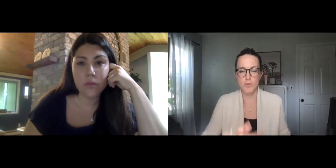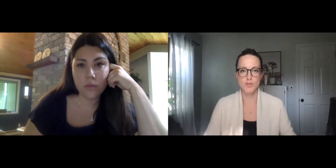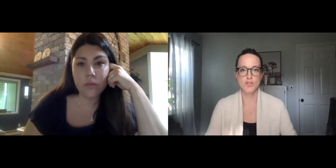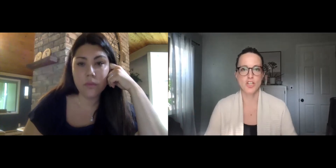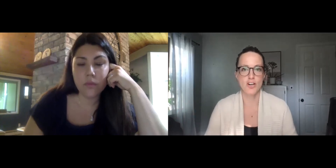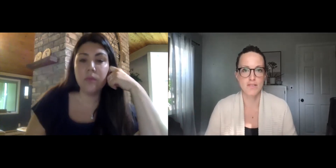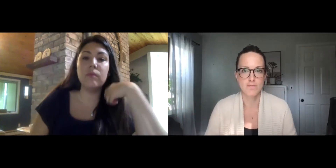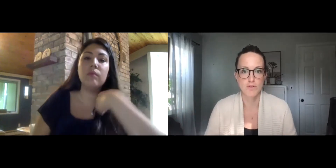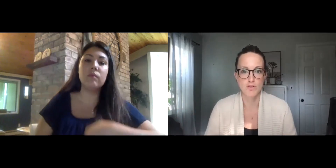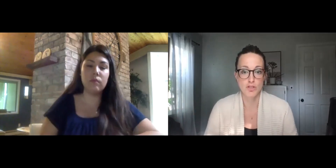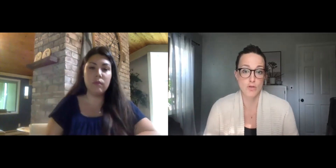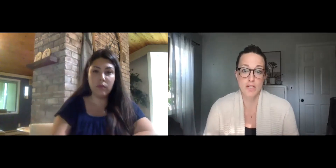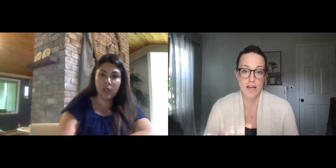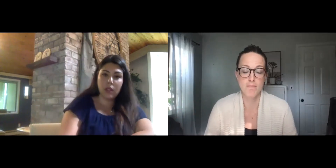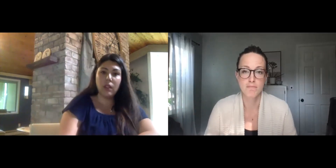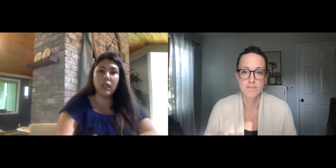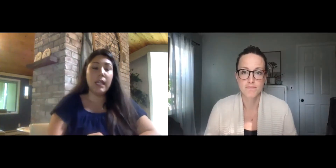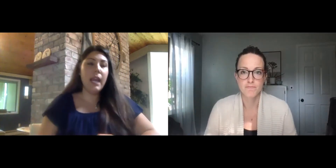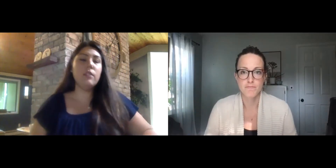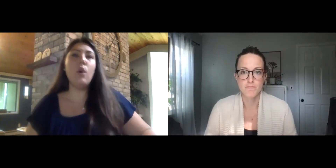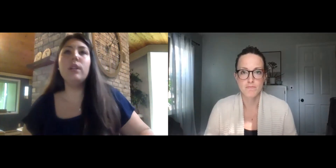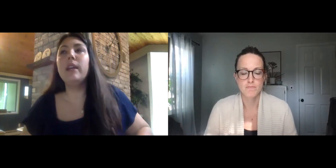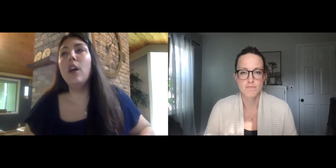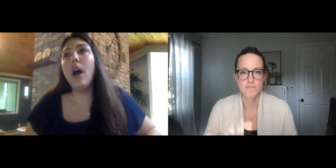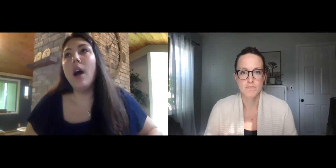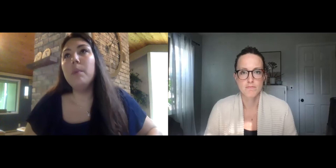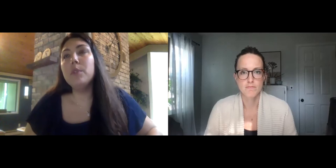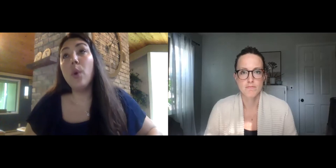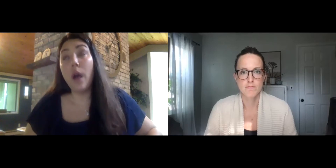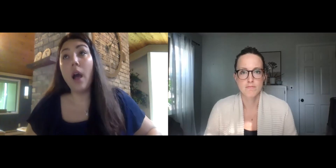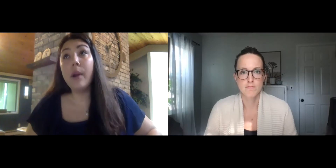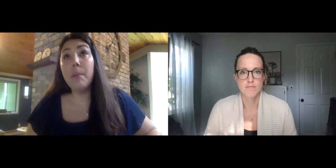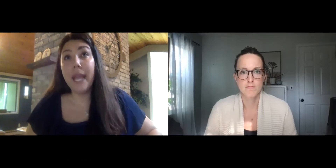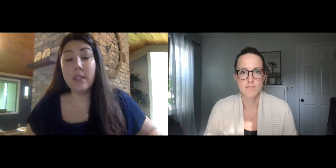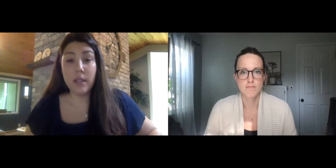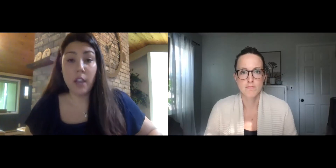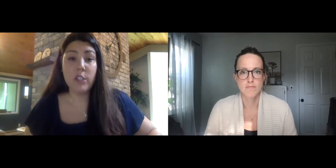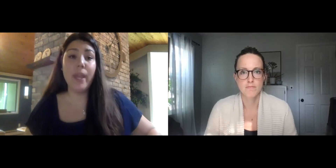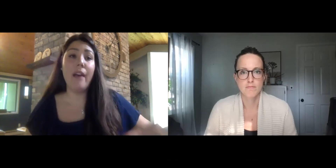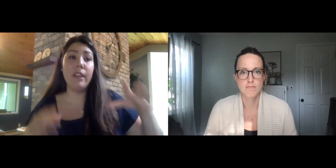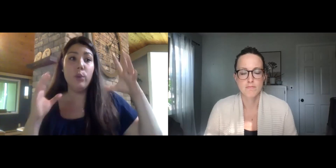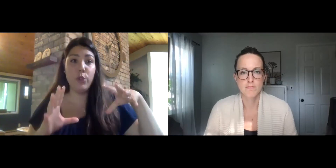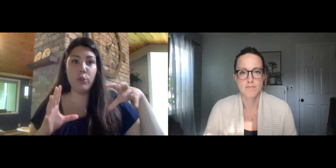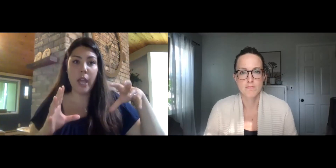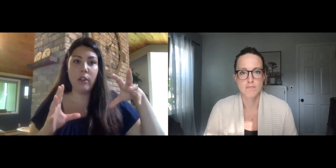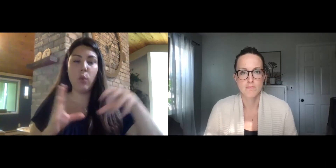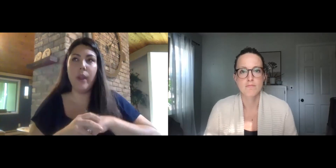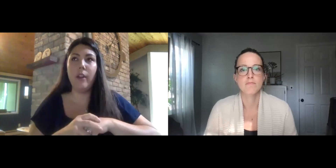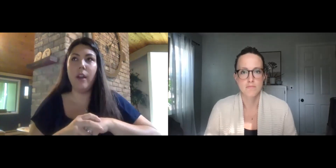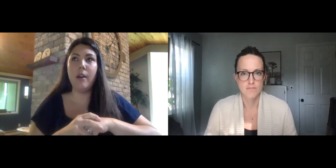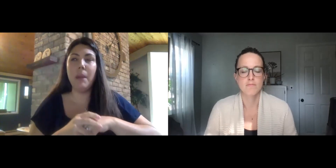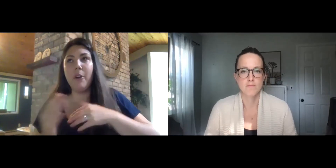looking up the ones you just shared and just using them? Yeah, totally. So our company, ASL Discoveries, we have a YouTube